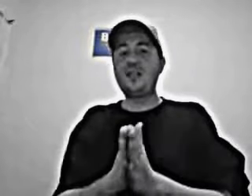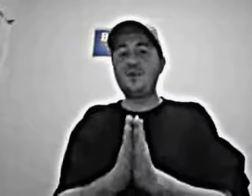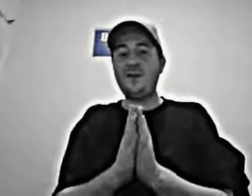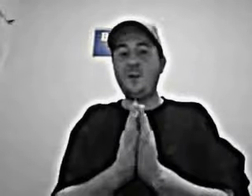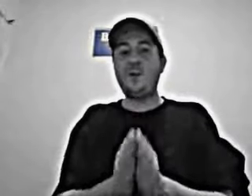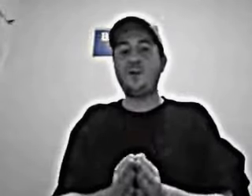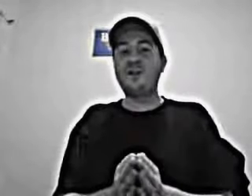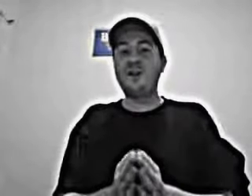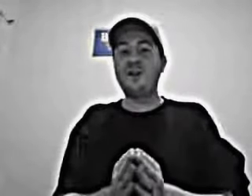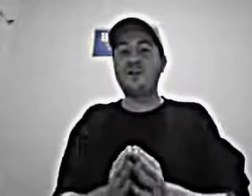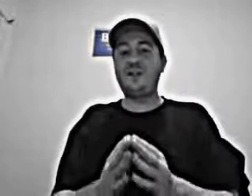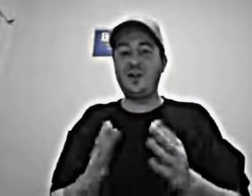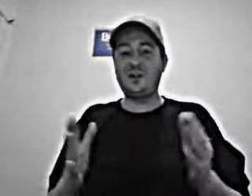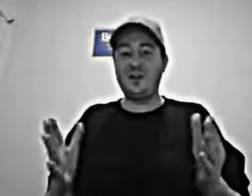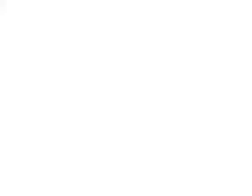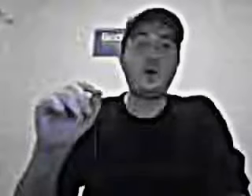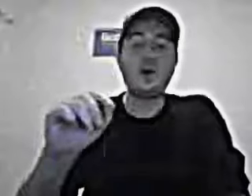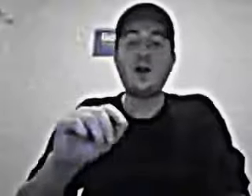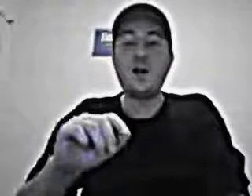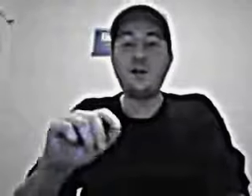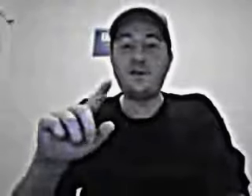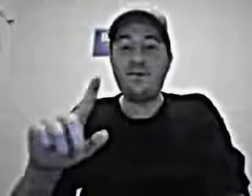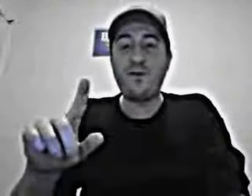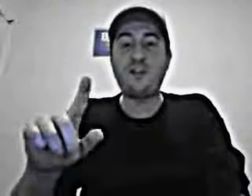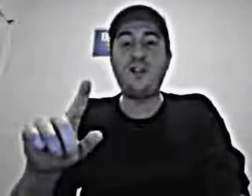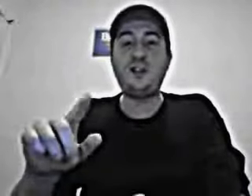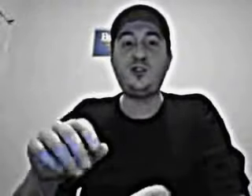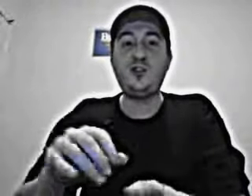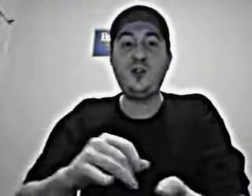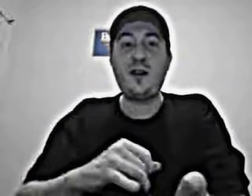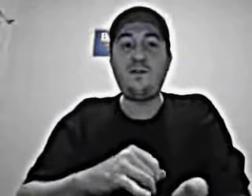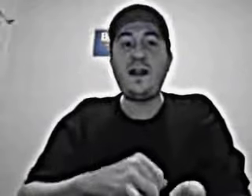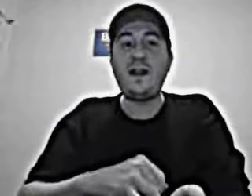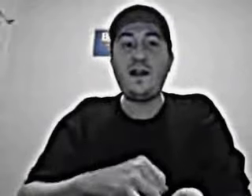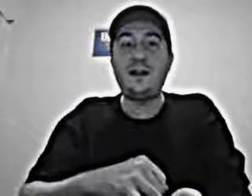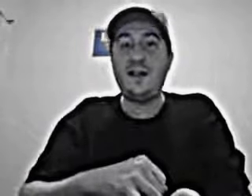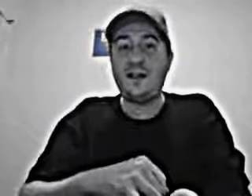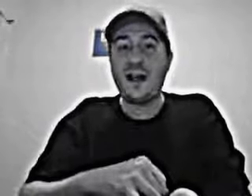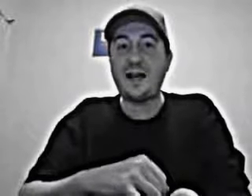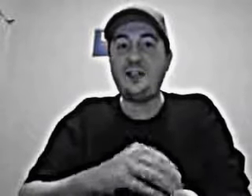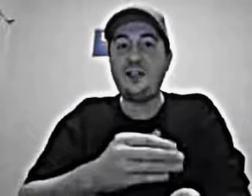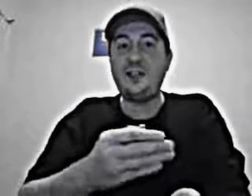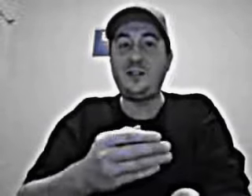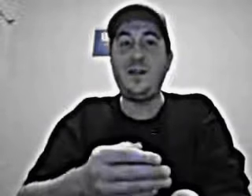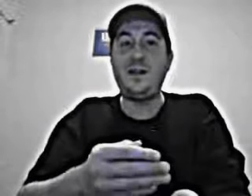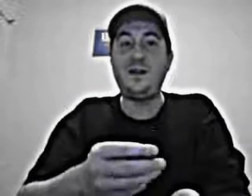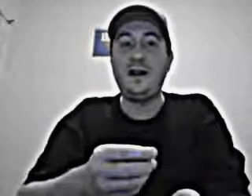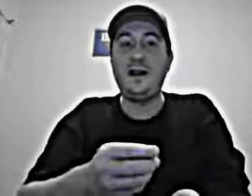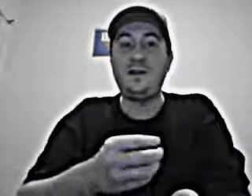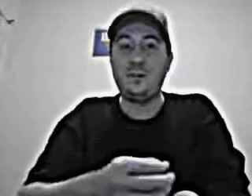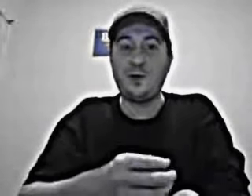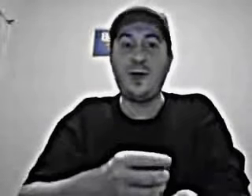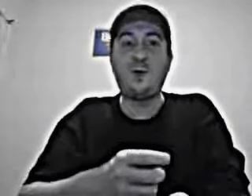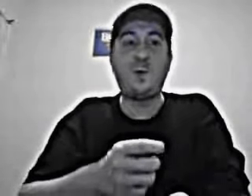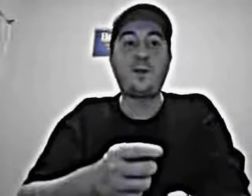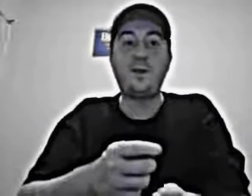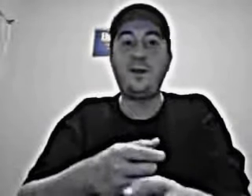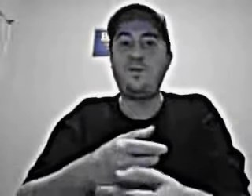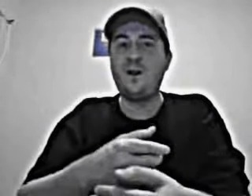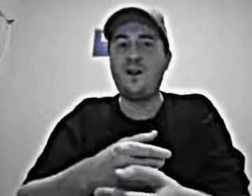seven representatives here in Colorado's first district you have Diana Daggett she's been a Democratic representative of